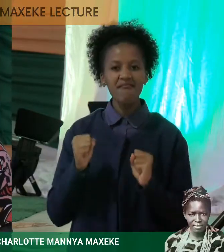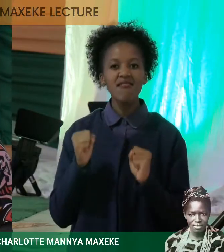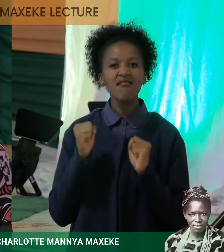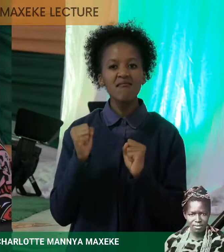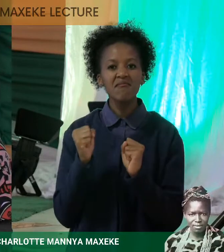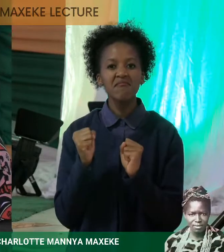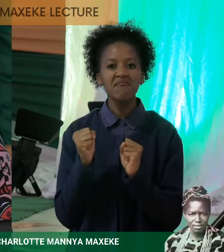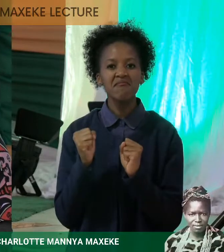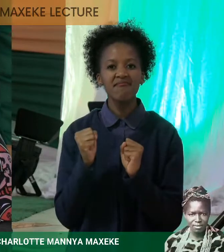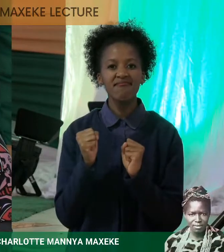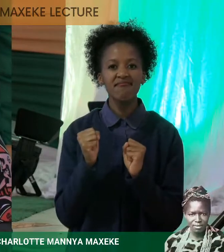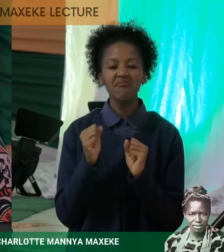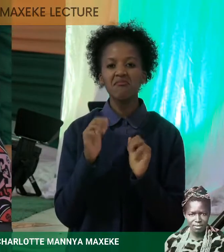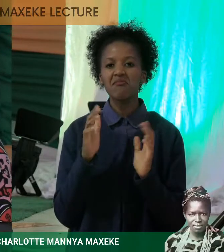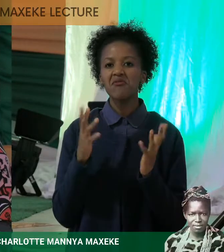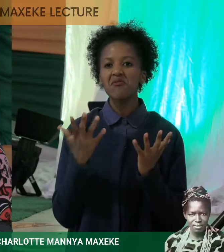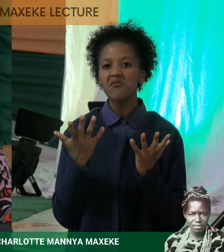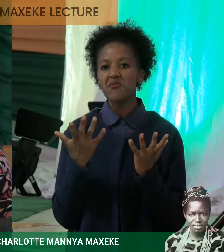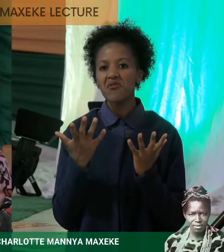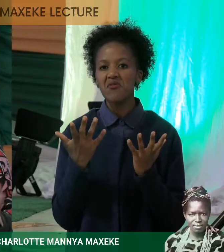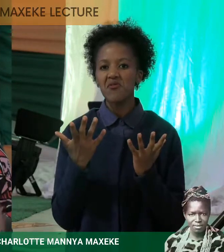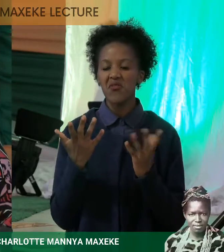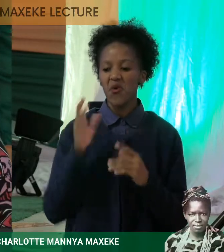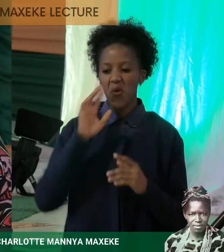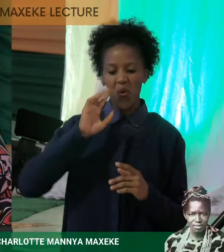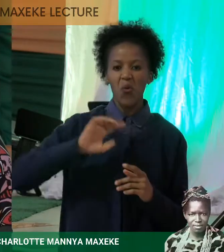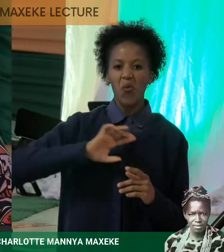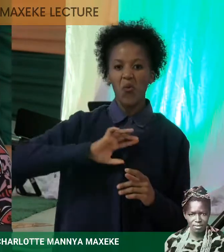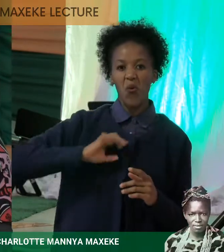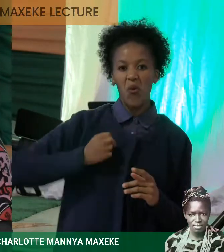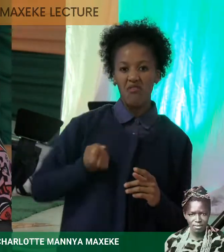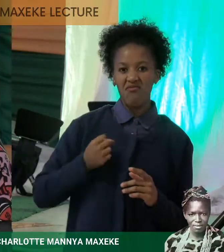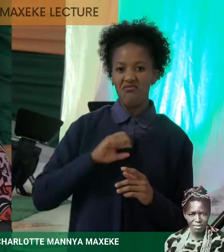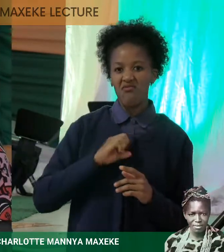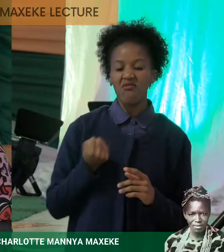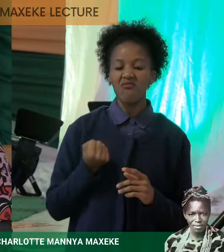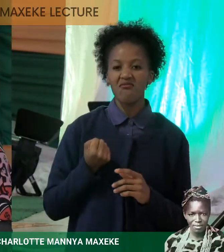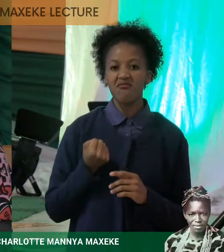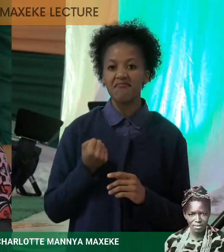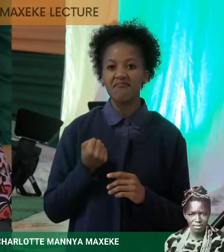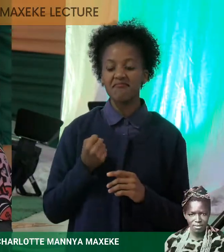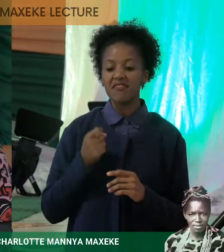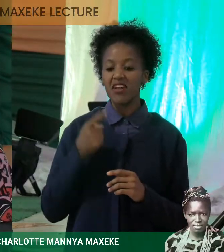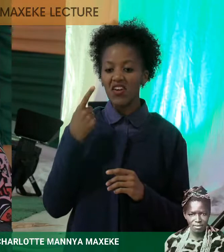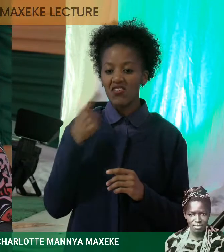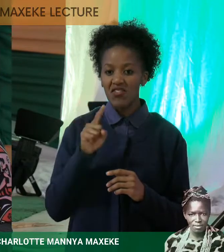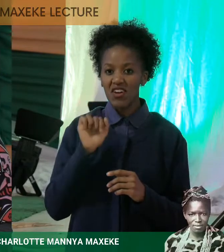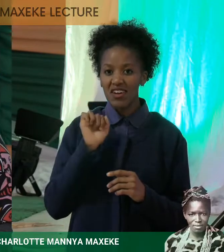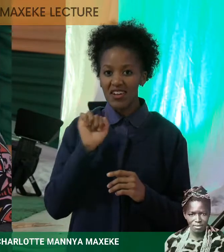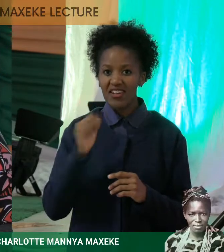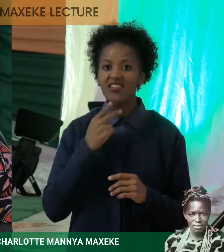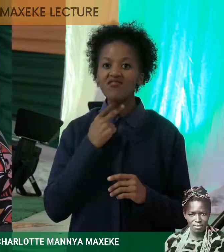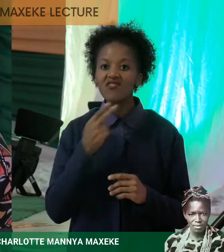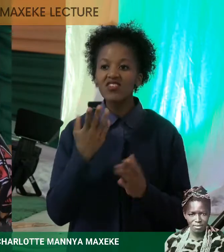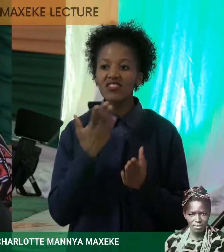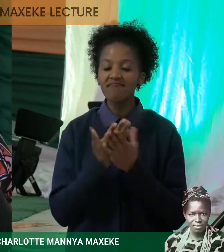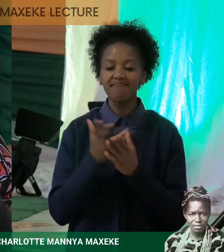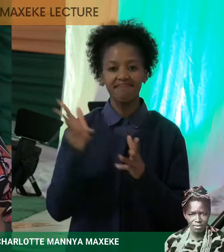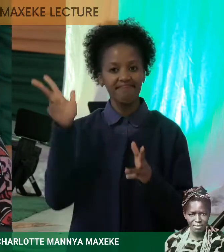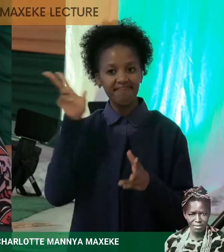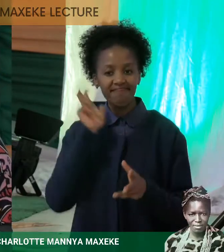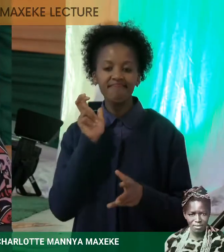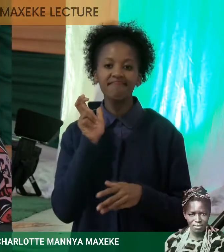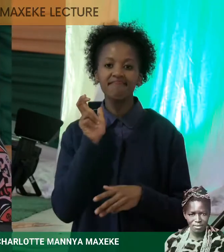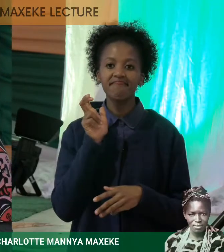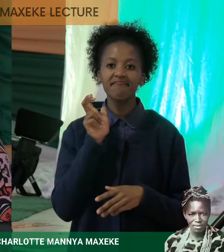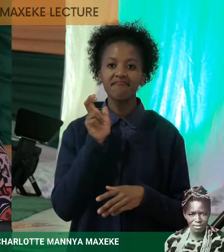ongumama okanye oyinkosikazi ukuze ilizwi lakhe livakale. Ndaweni